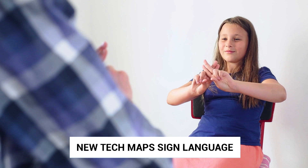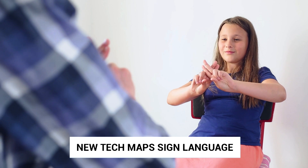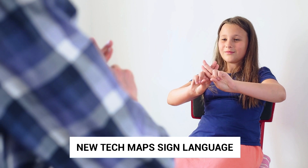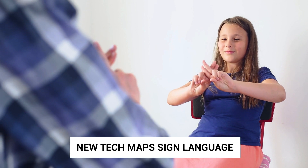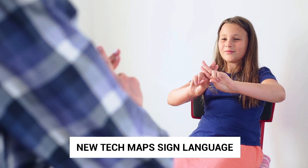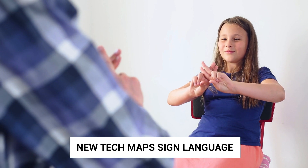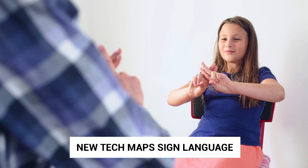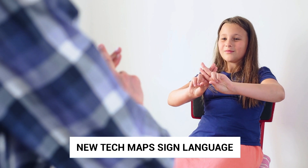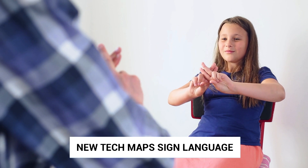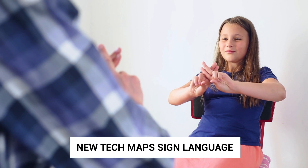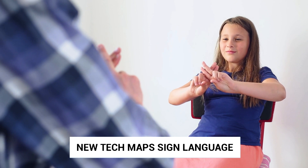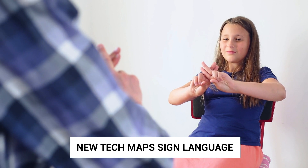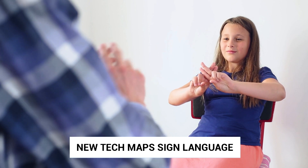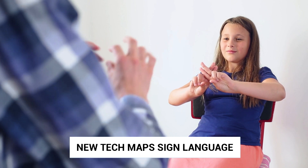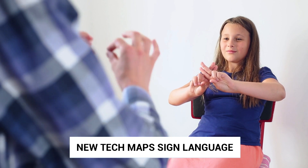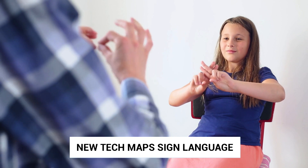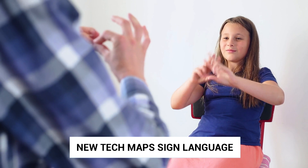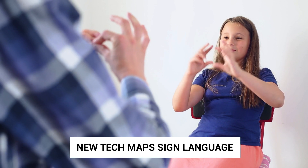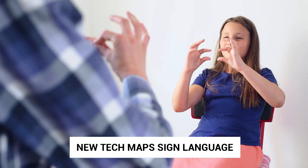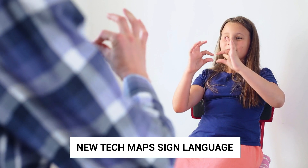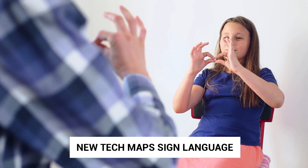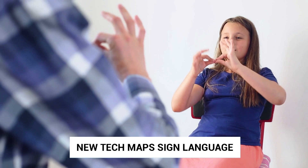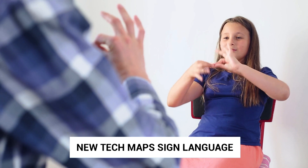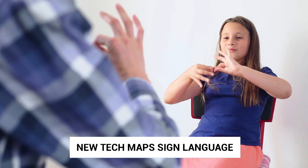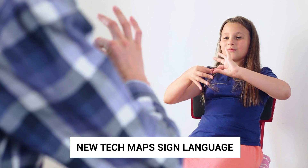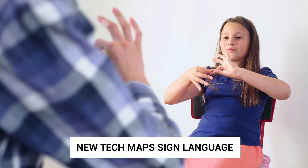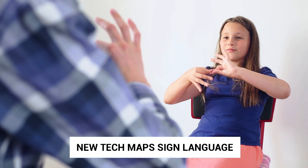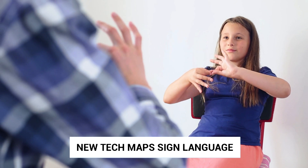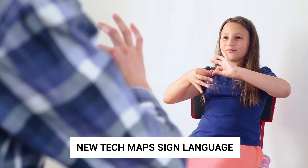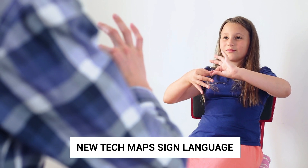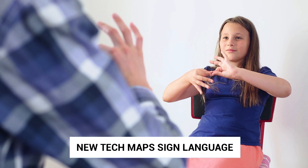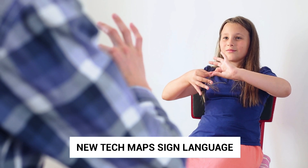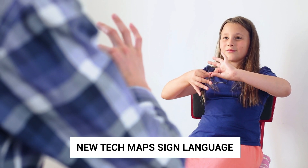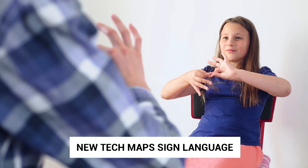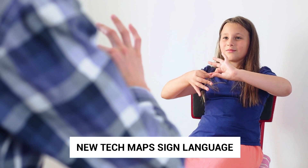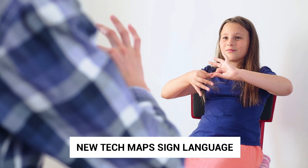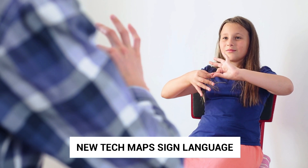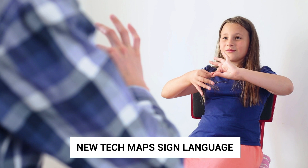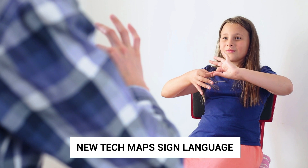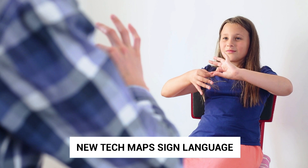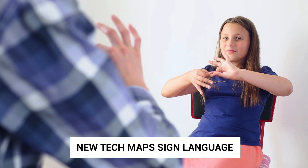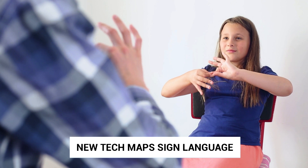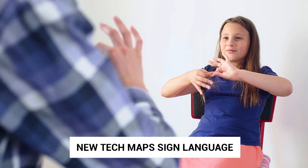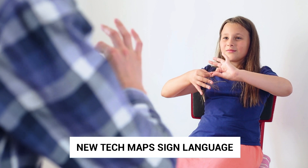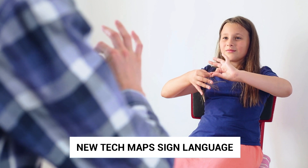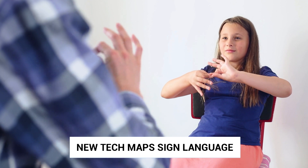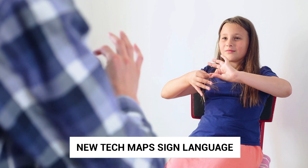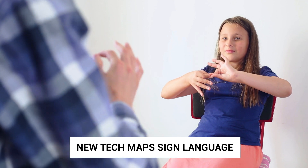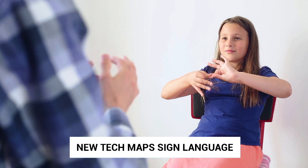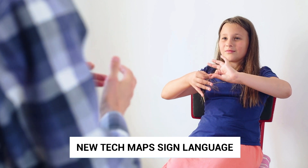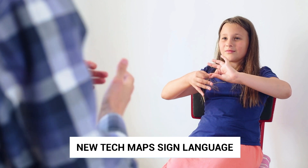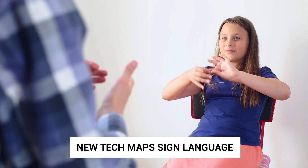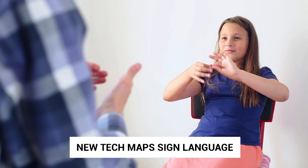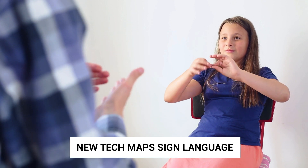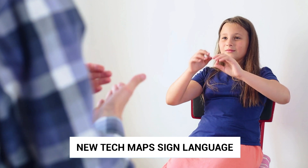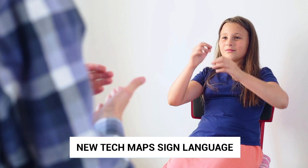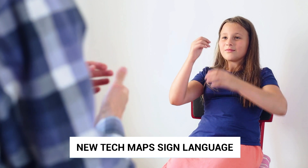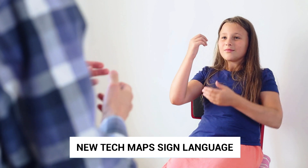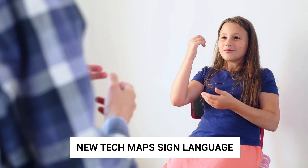within individual regions. They're applying machine learning to analyze the movements in signing hands, and their team hopes to enhance the understanding of